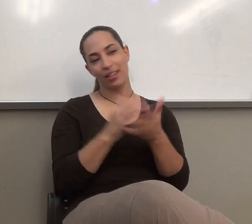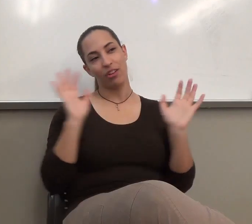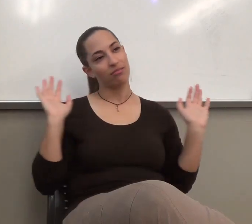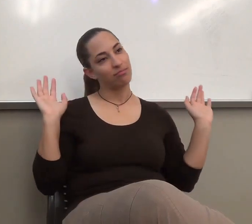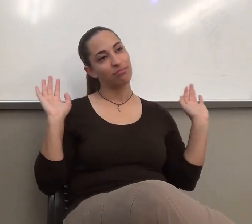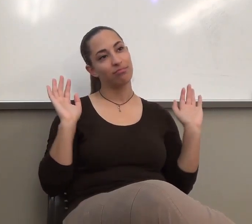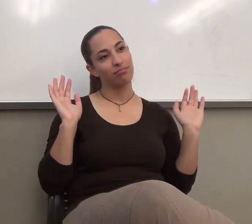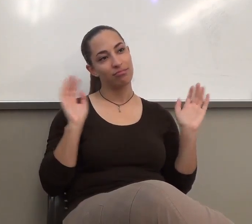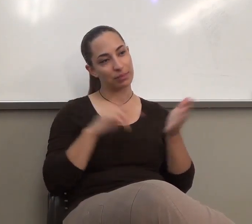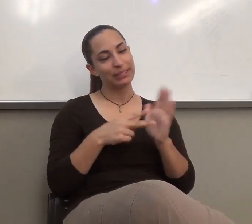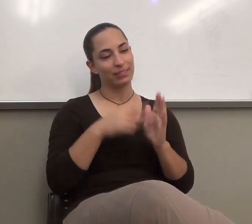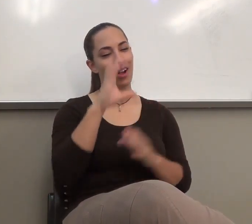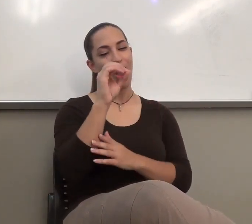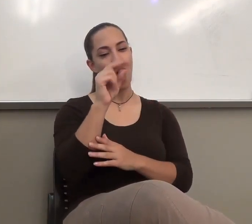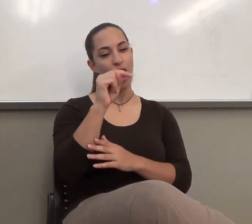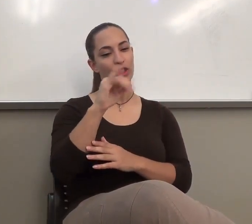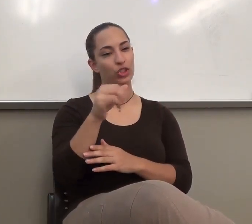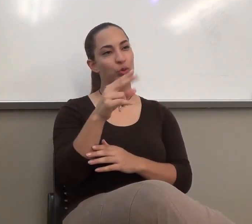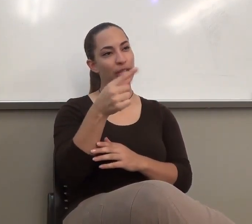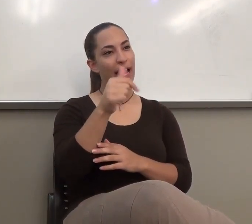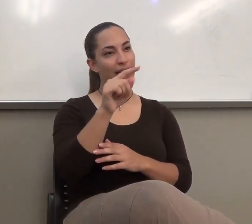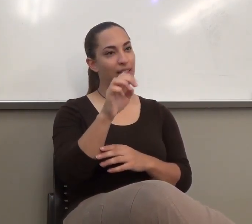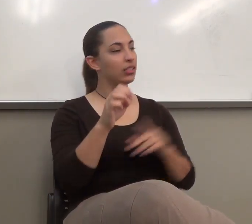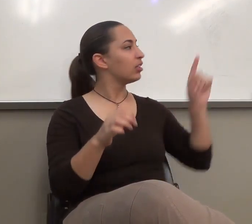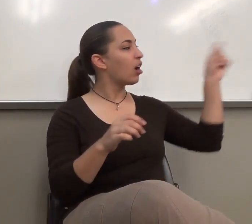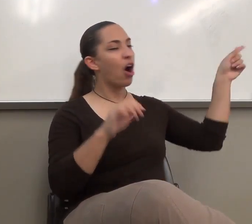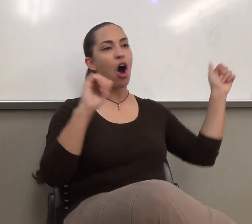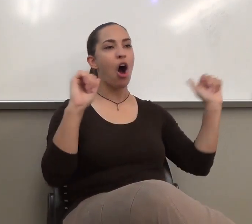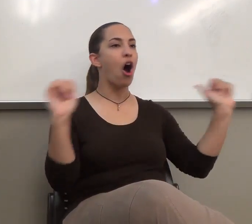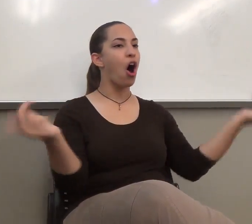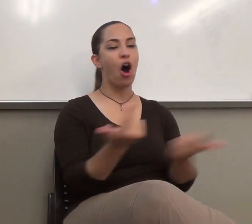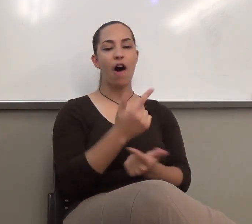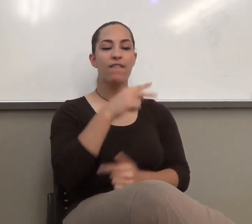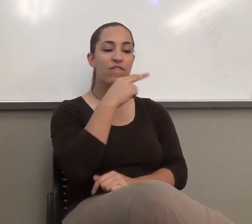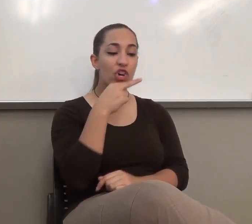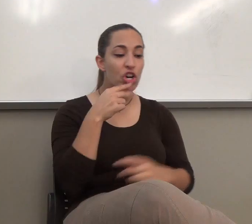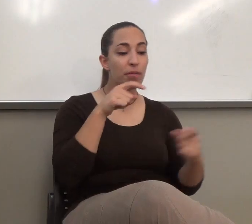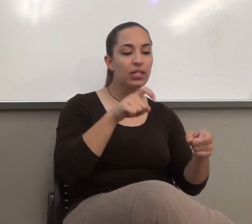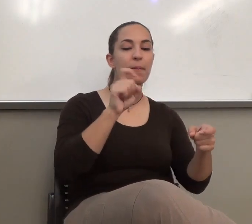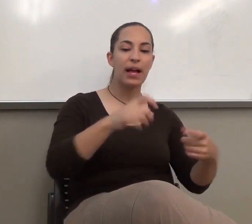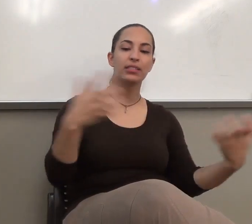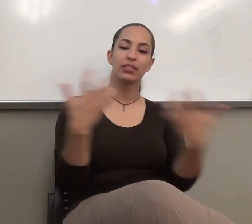when it says all verbs must agree with their subjects in person and number, right?